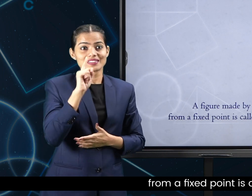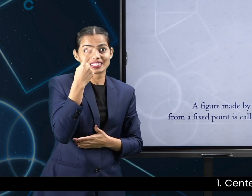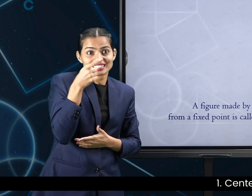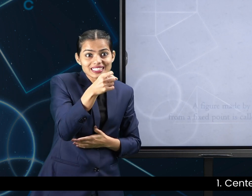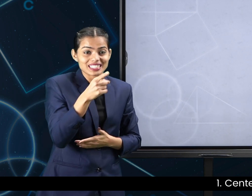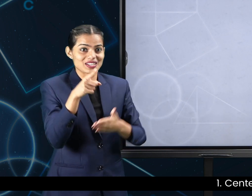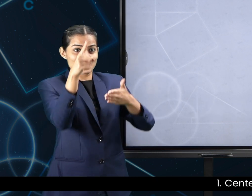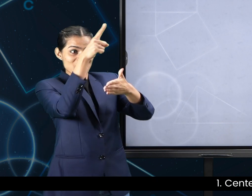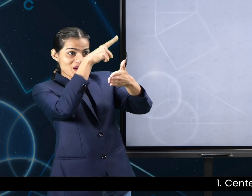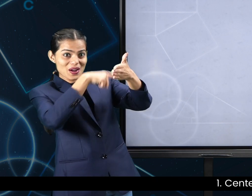Center.